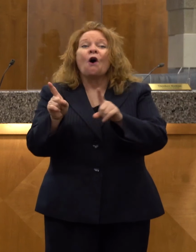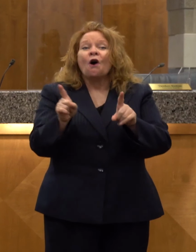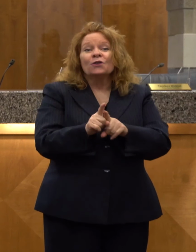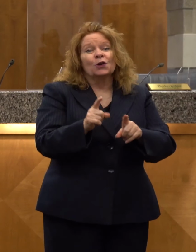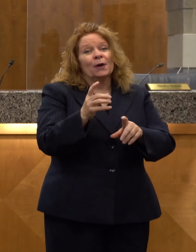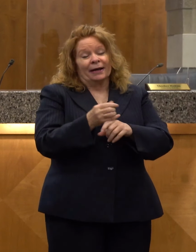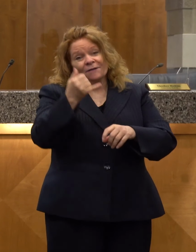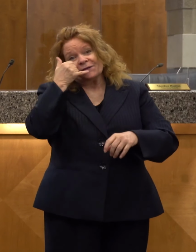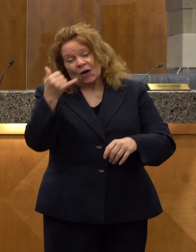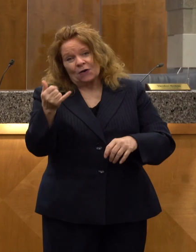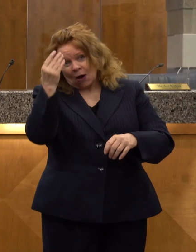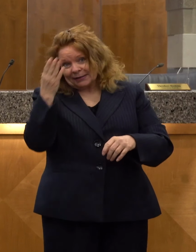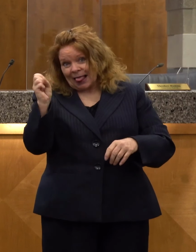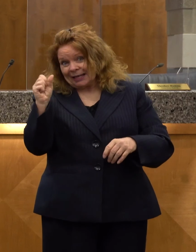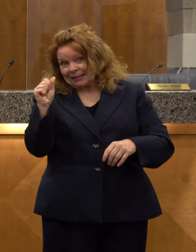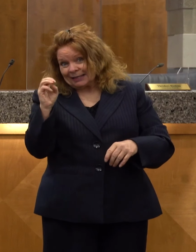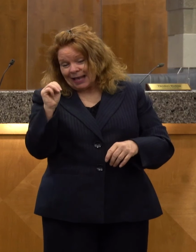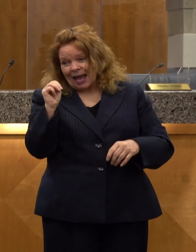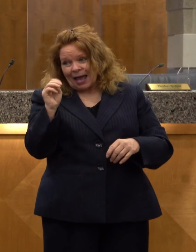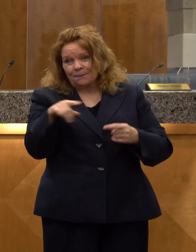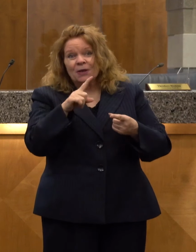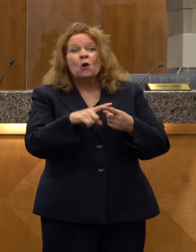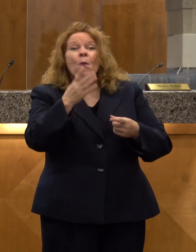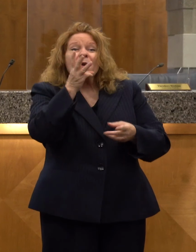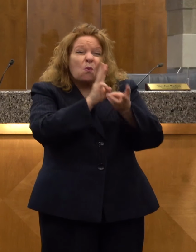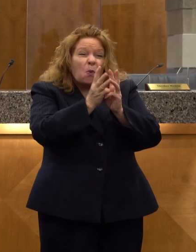just telling Sam, when the weather's real bad,